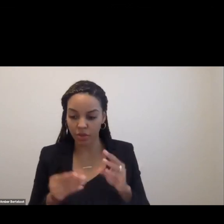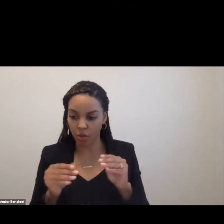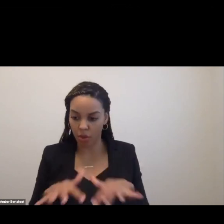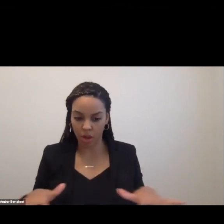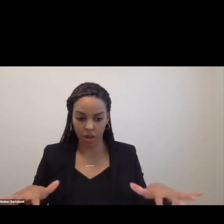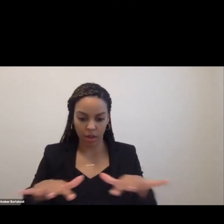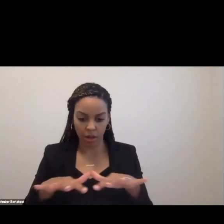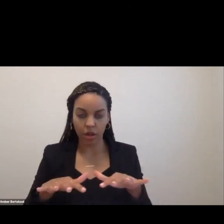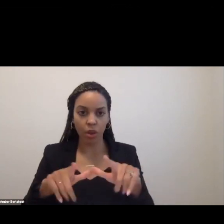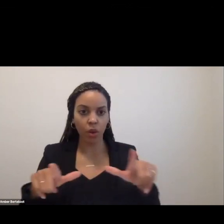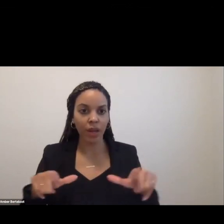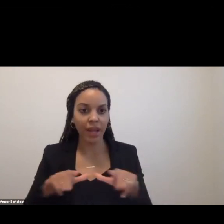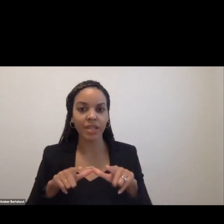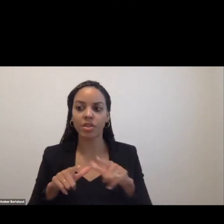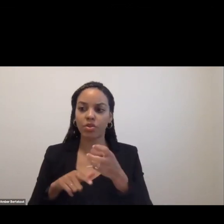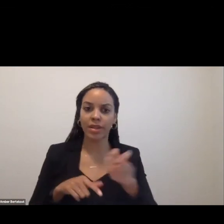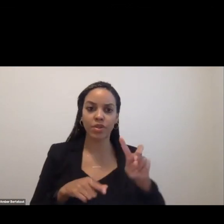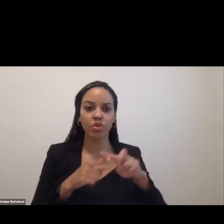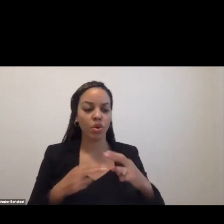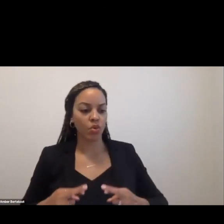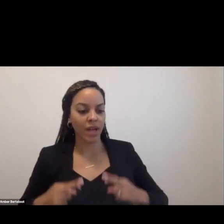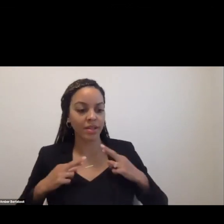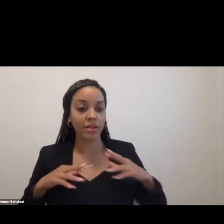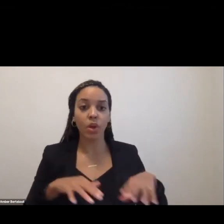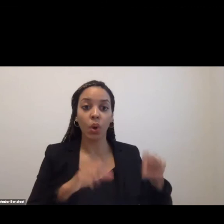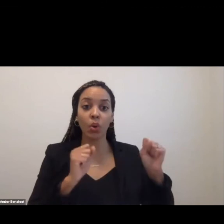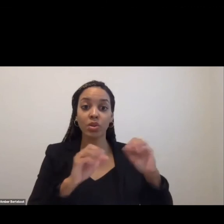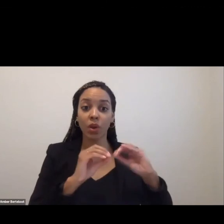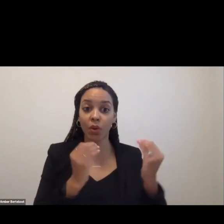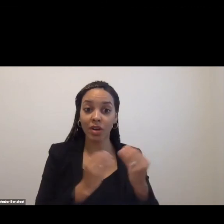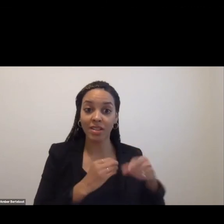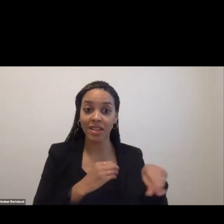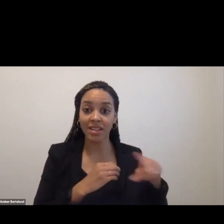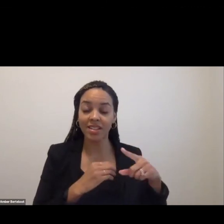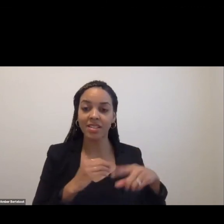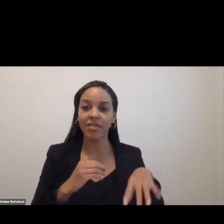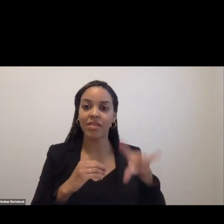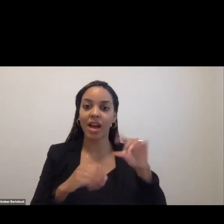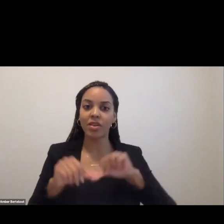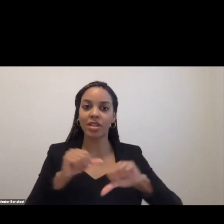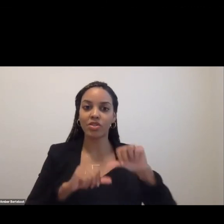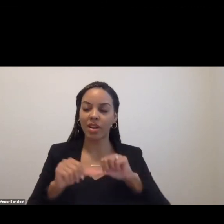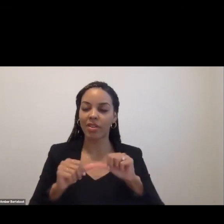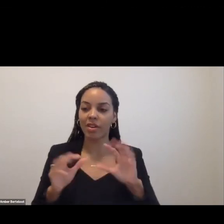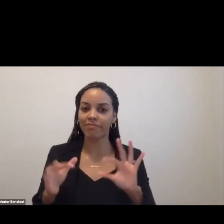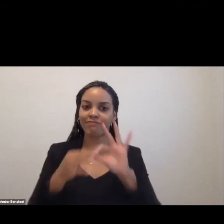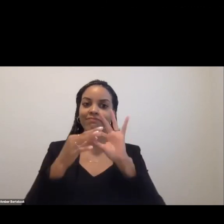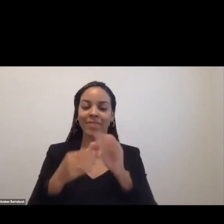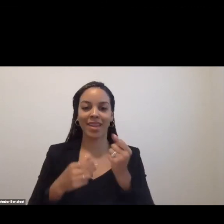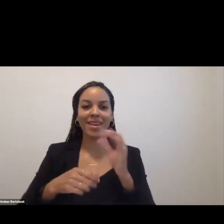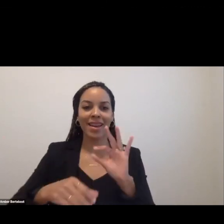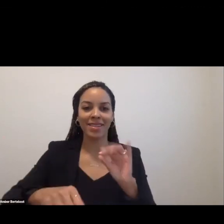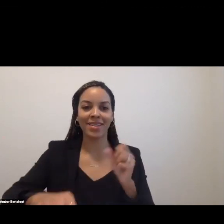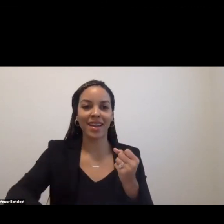of residency as hosting organizations found each other in the 90s.